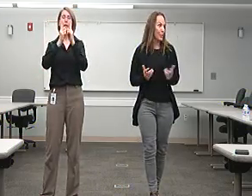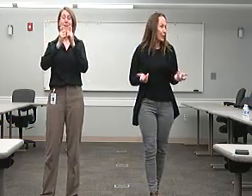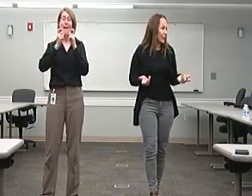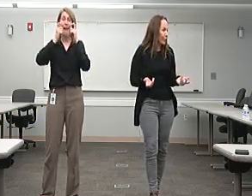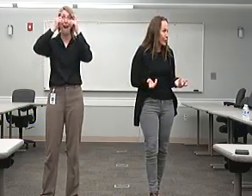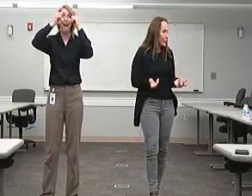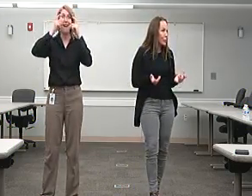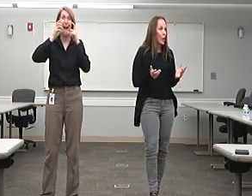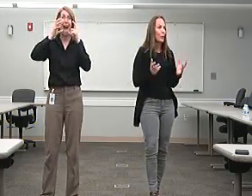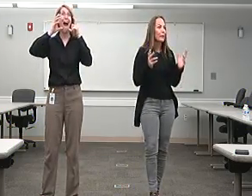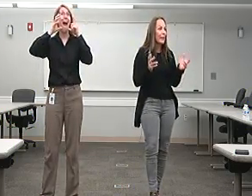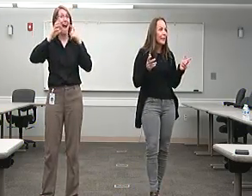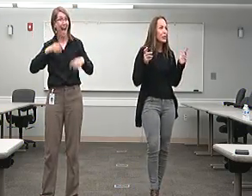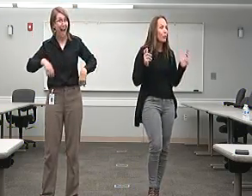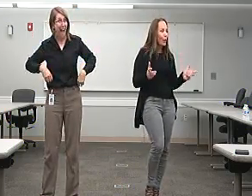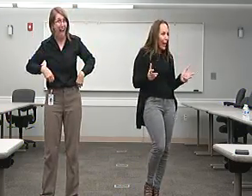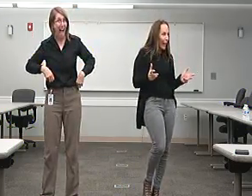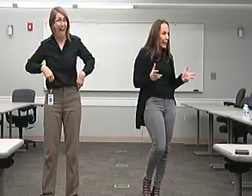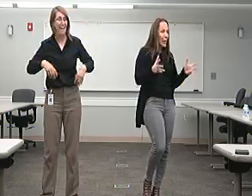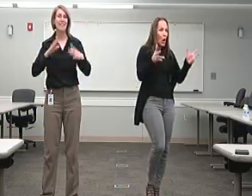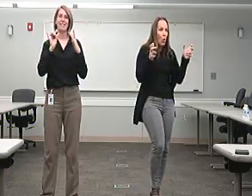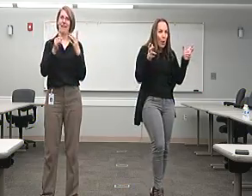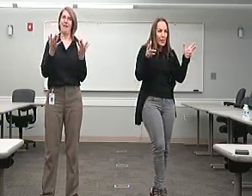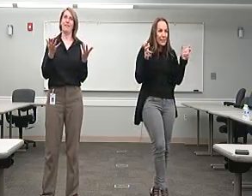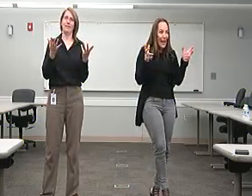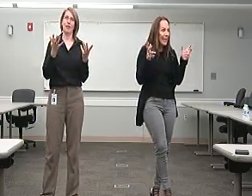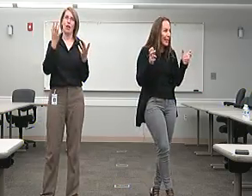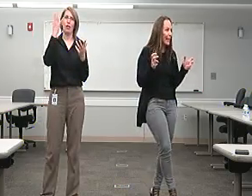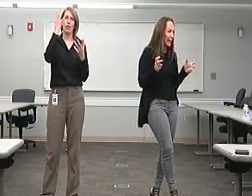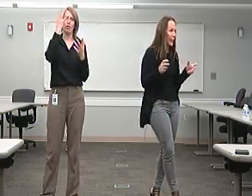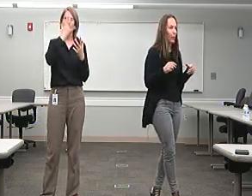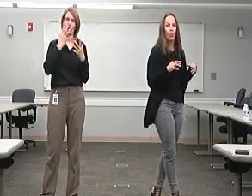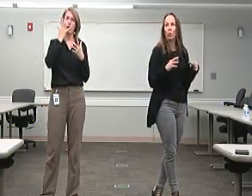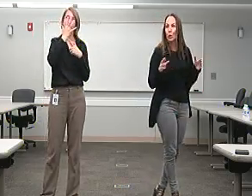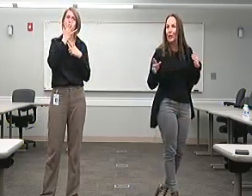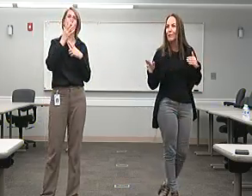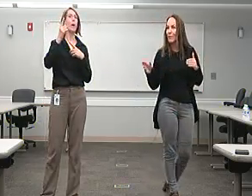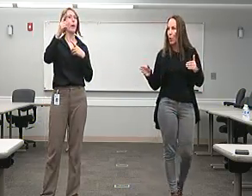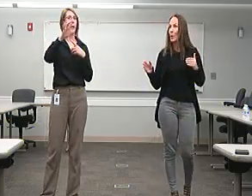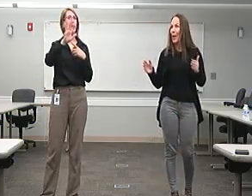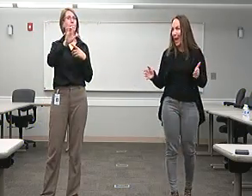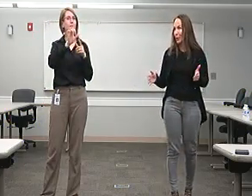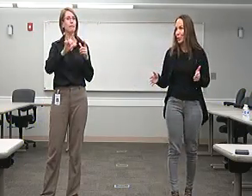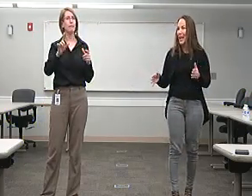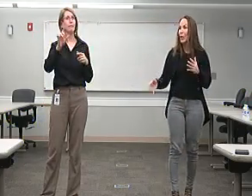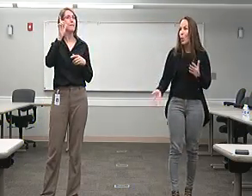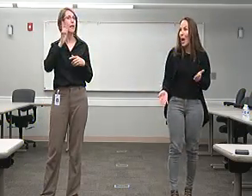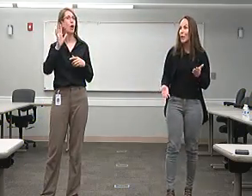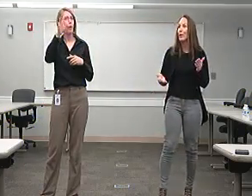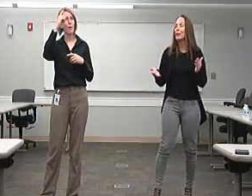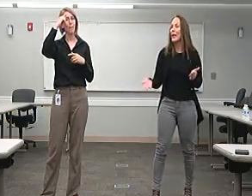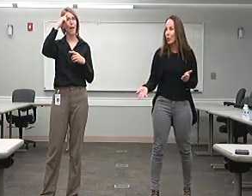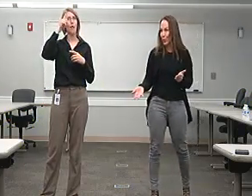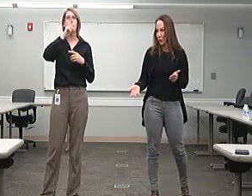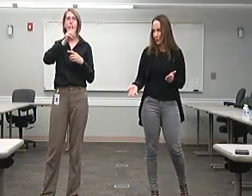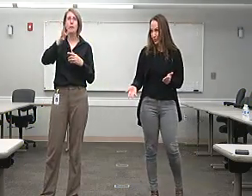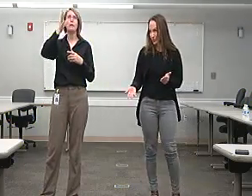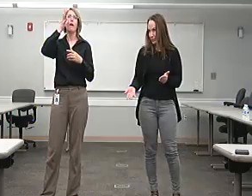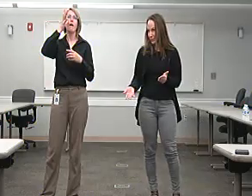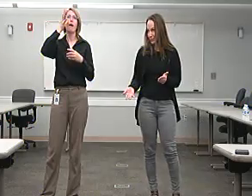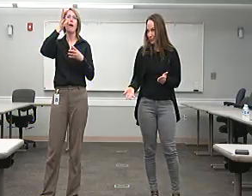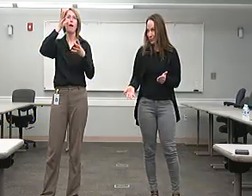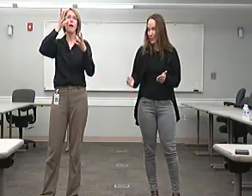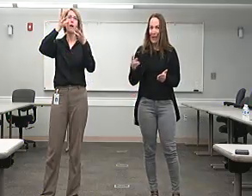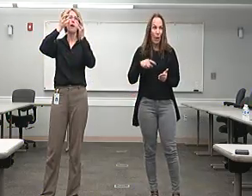So Leah's brain was taking in, like looking for patterns and acquiring language. That